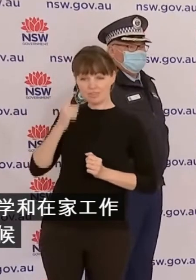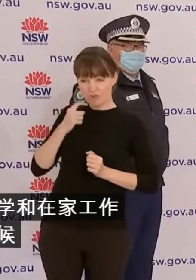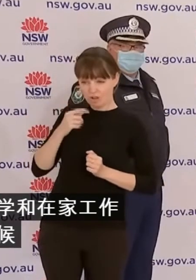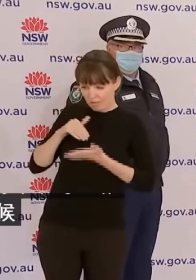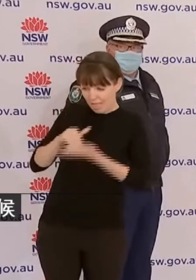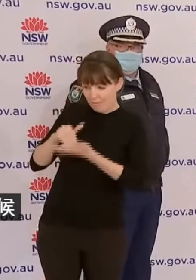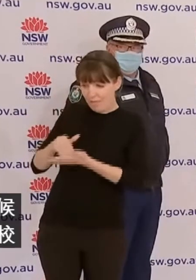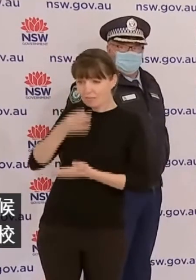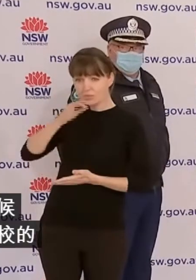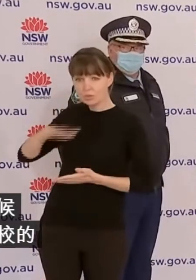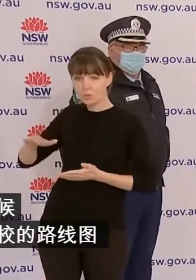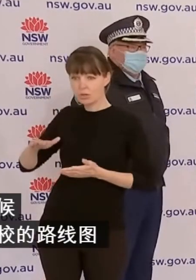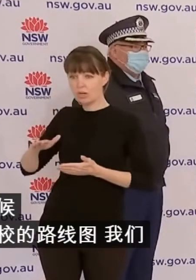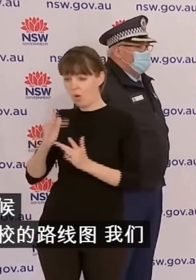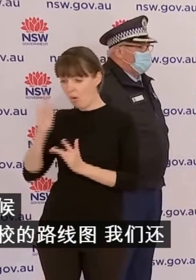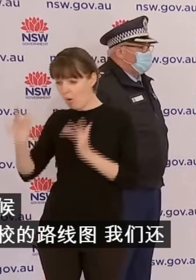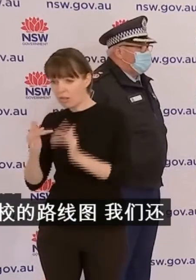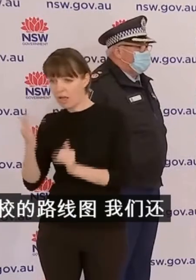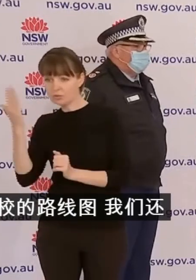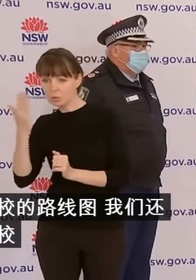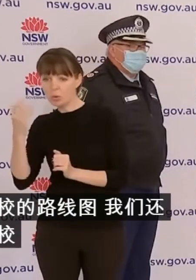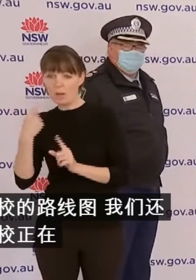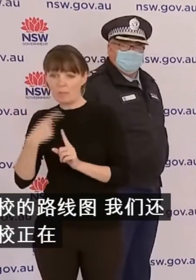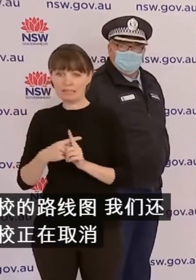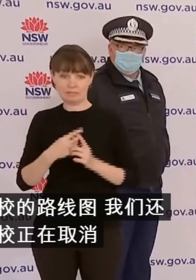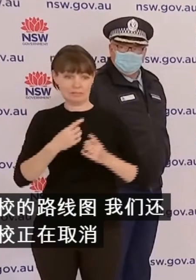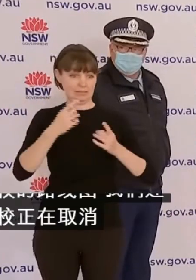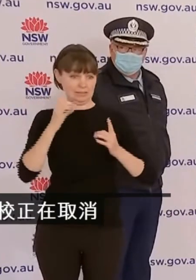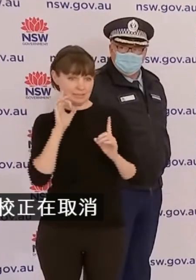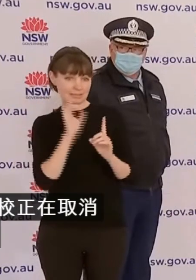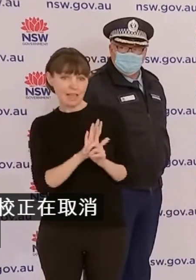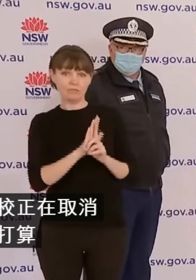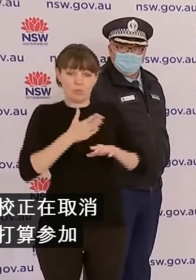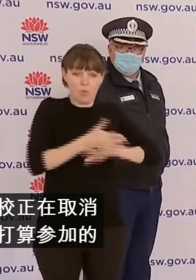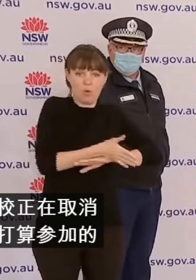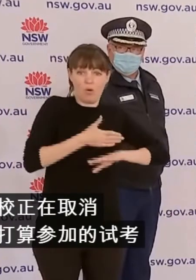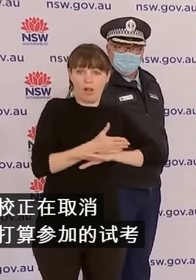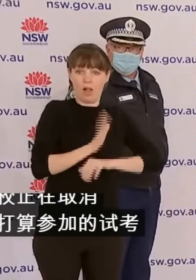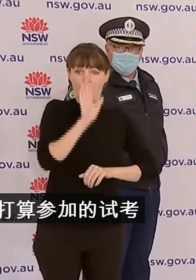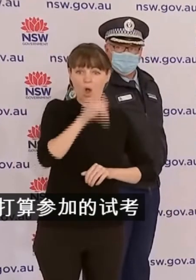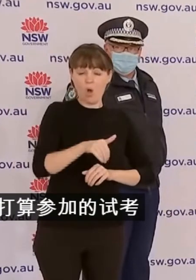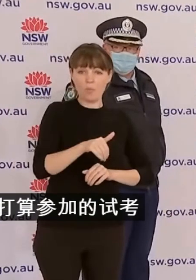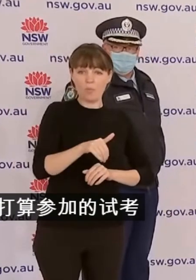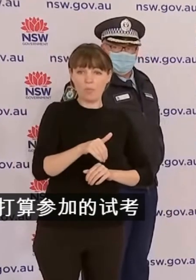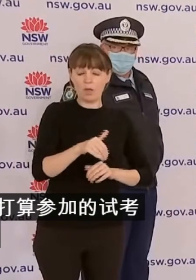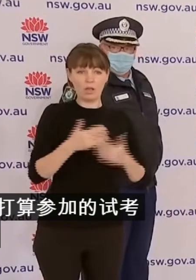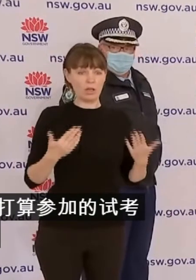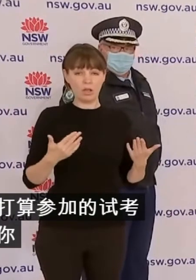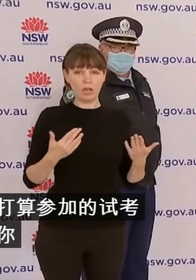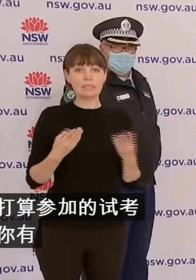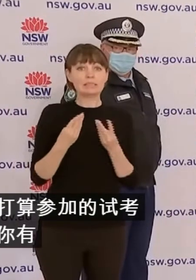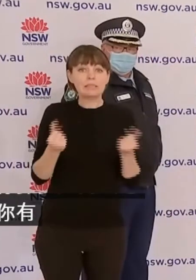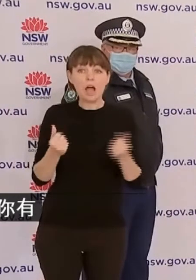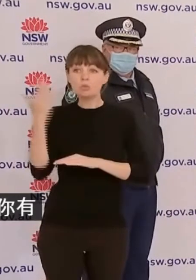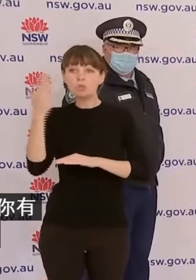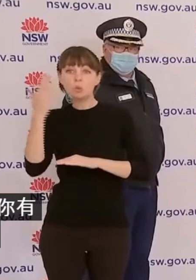roadmap on return to school? And we're also hearing that some schools are cancelling their trial exams. They're not even intending to do them online.